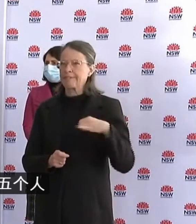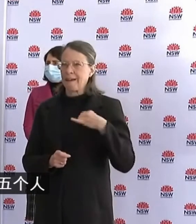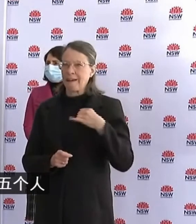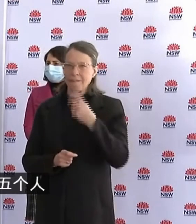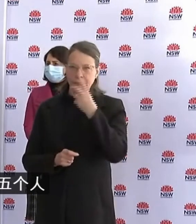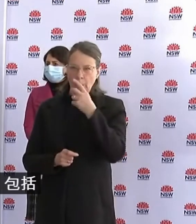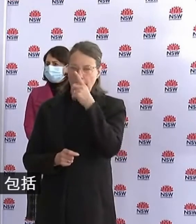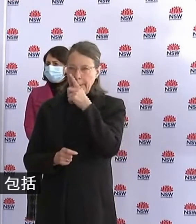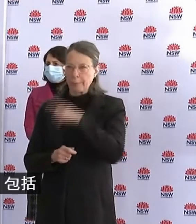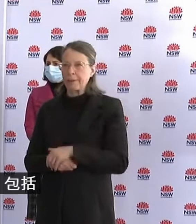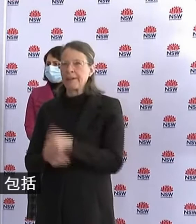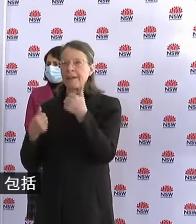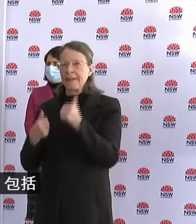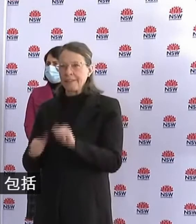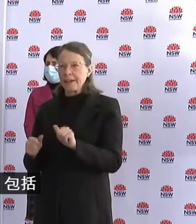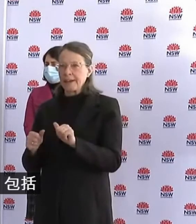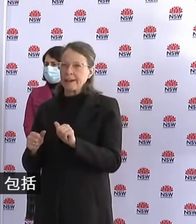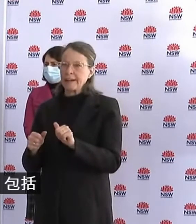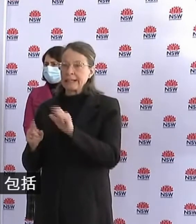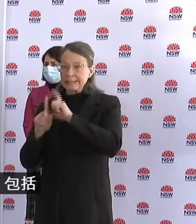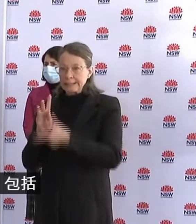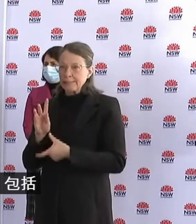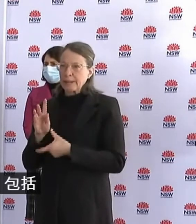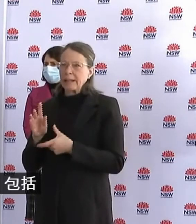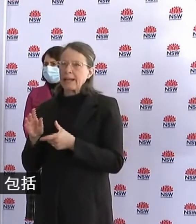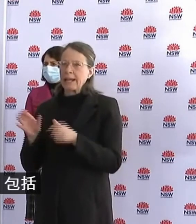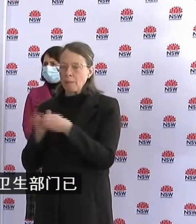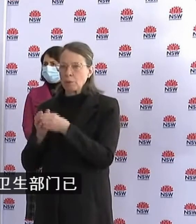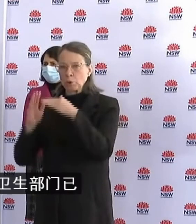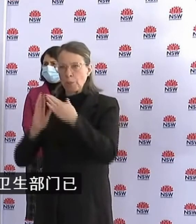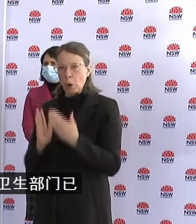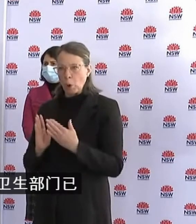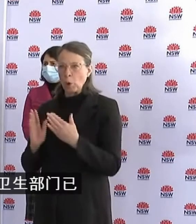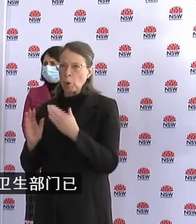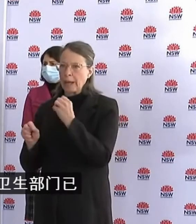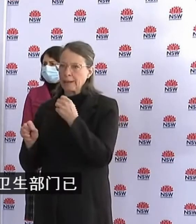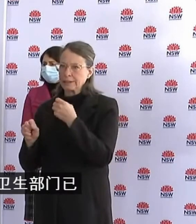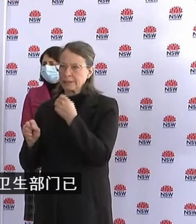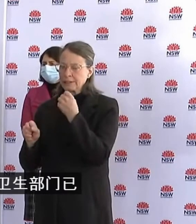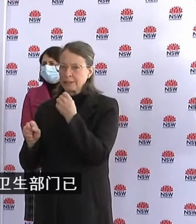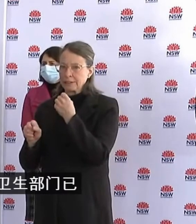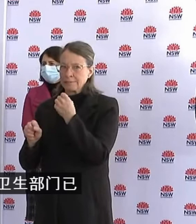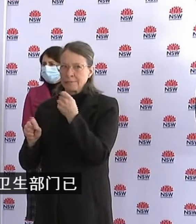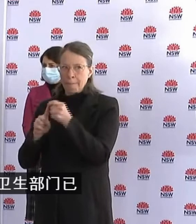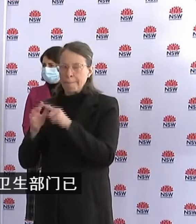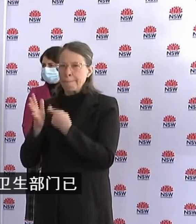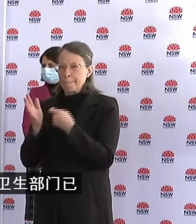Lee group home who've tested positive, including 3 residents and 2 staff